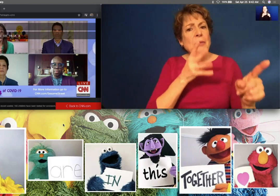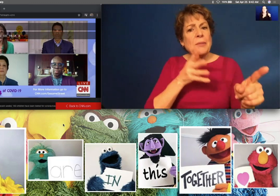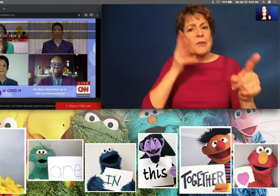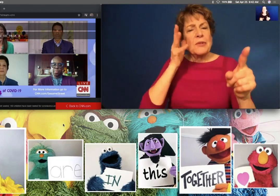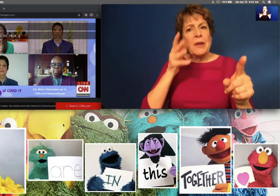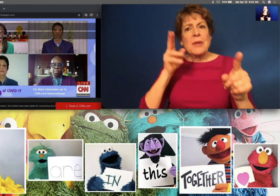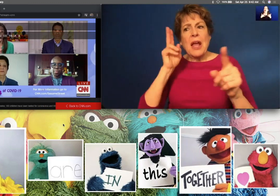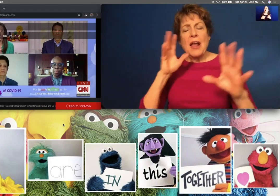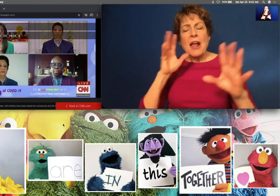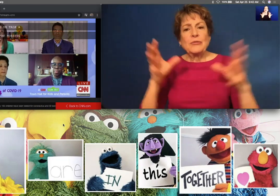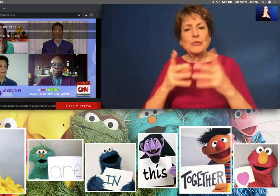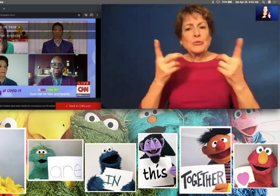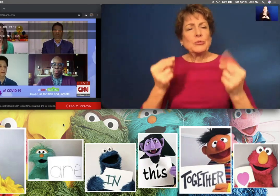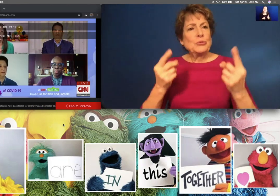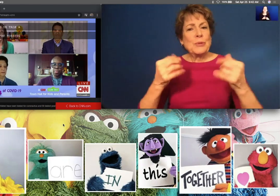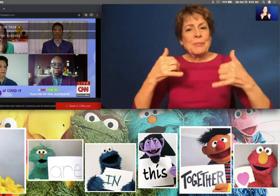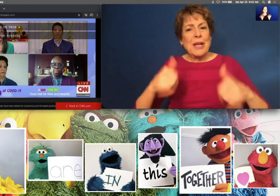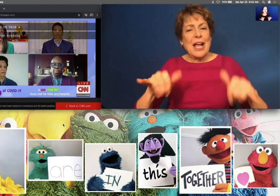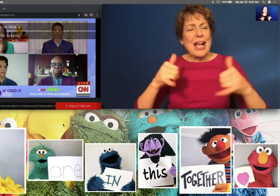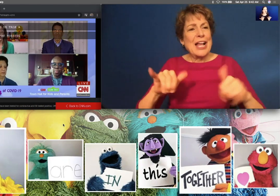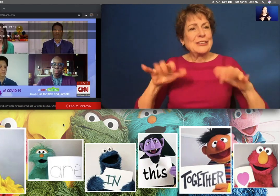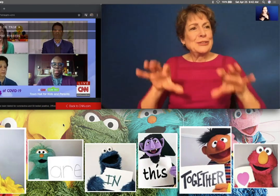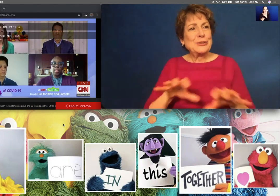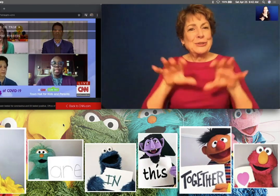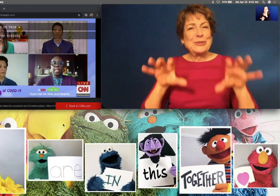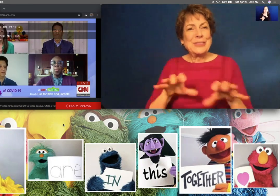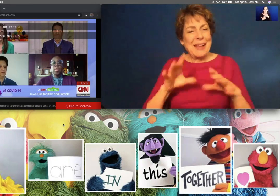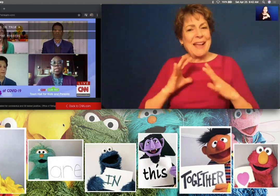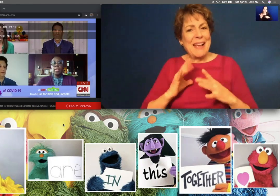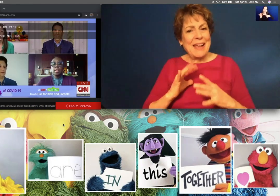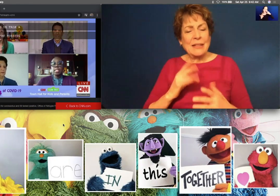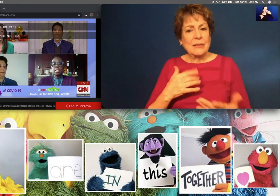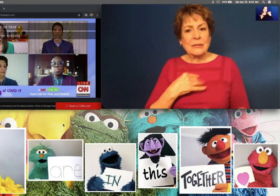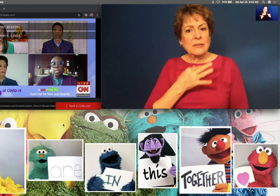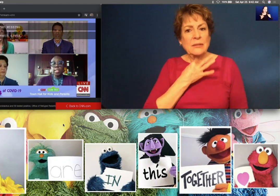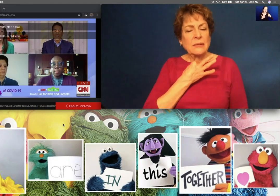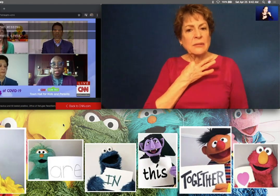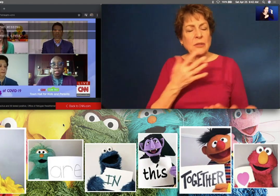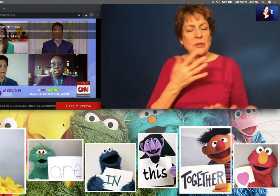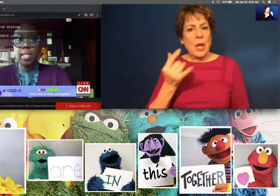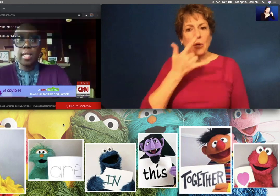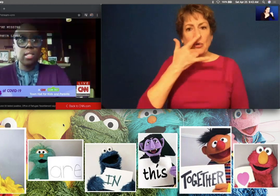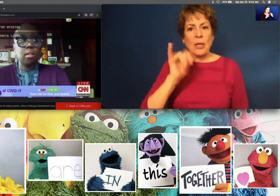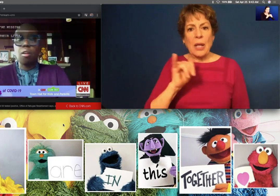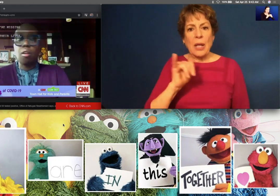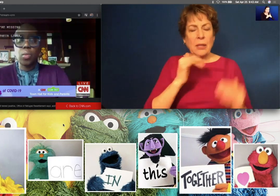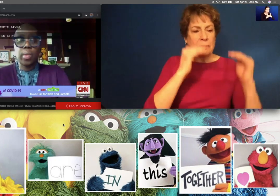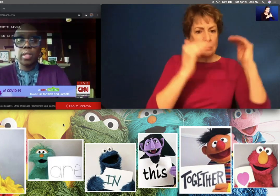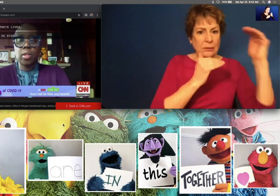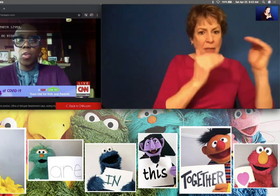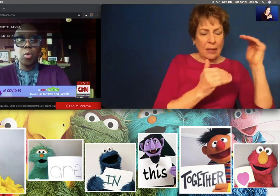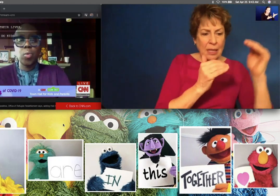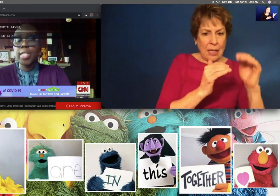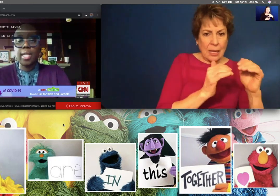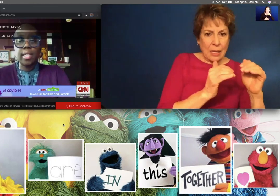the family gatherings, the parties. How do kids process this? And how different is it from what their parents are